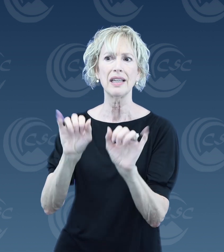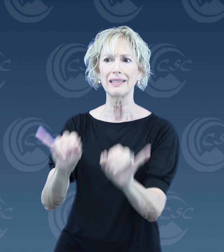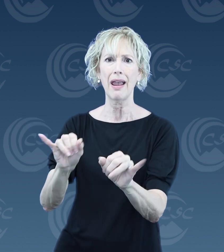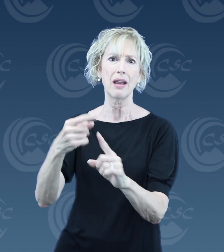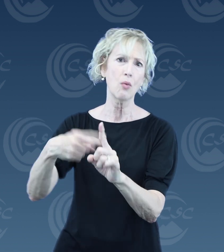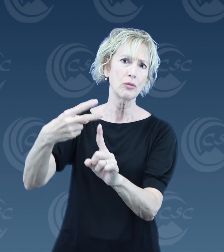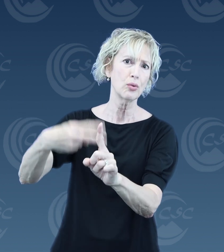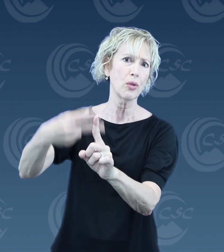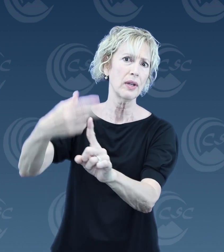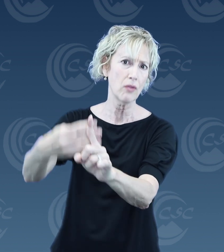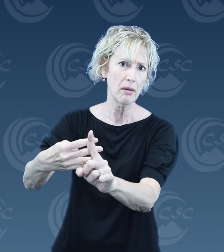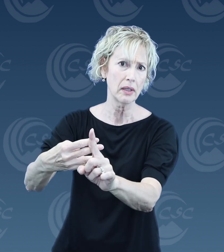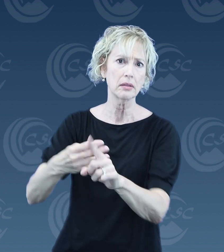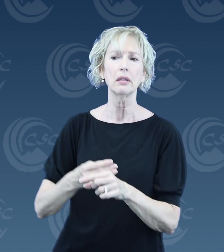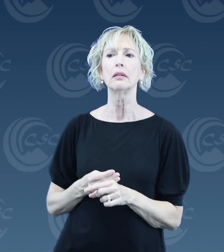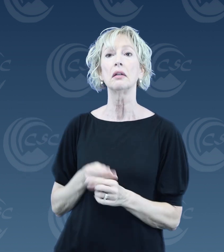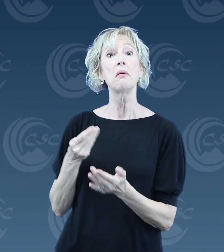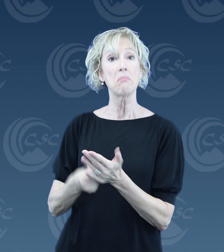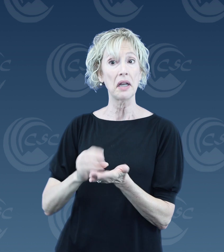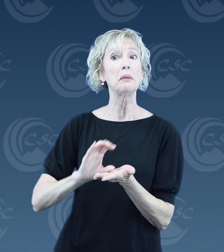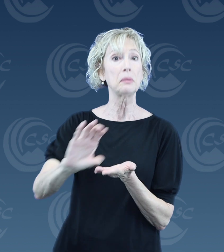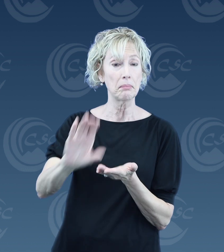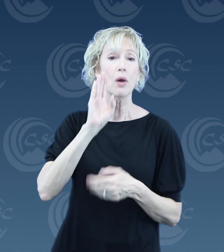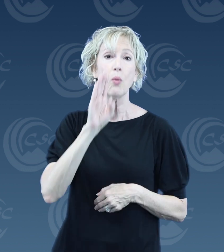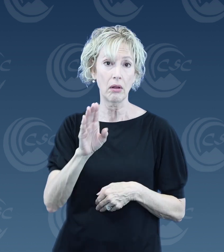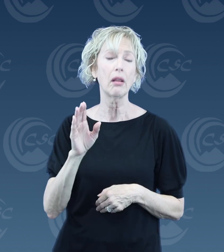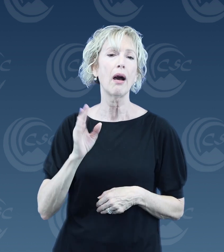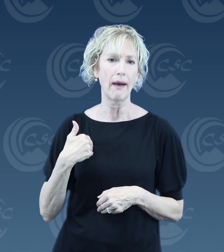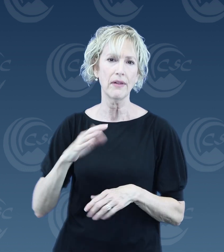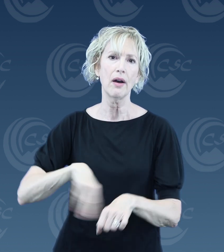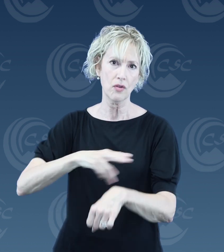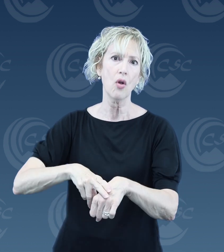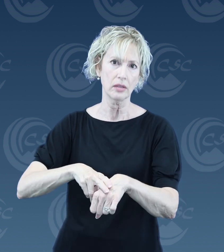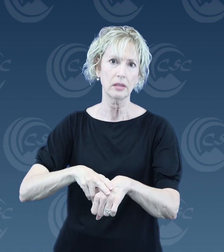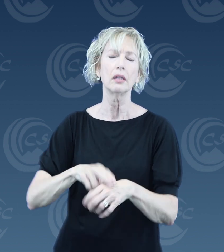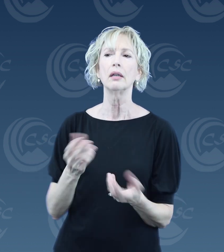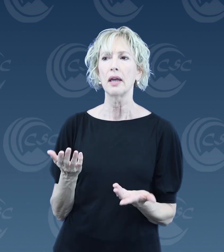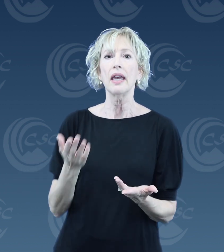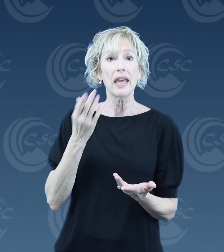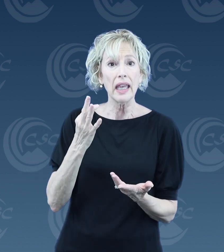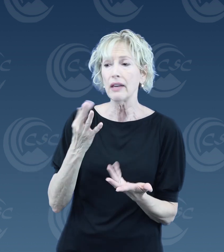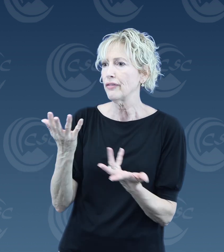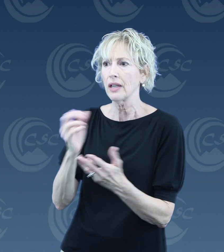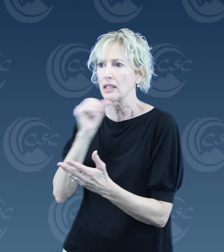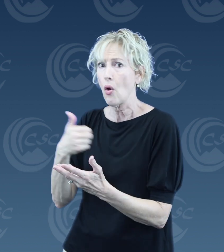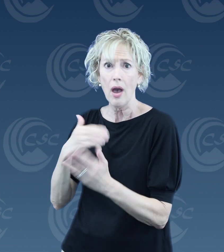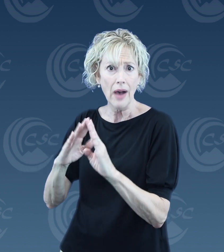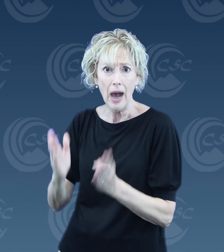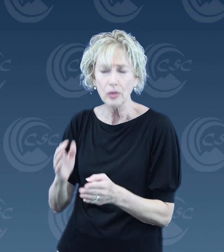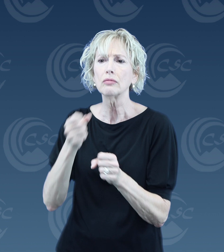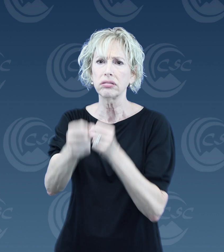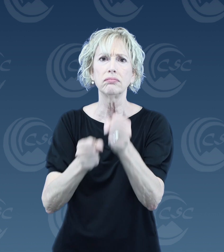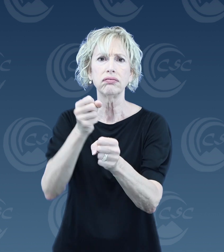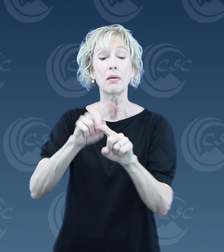months. There will be subsidies, of course. People will get housing subsidies almost comprehensively if they've been displaced, but the